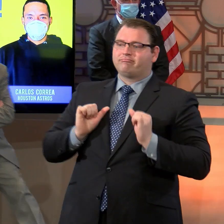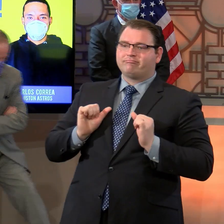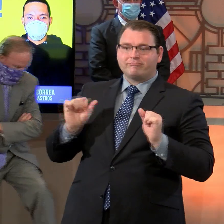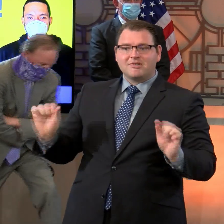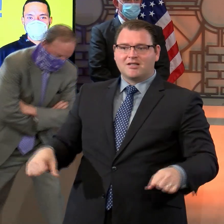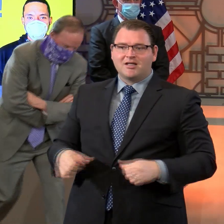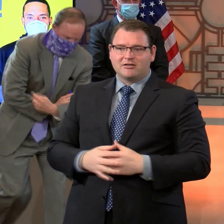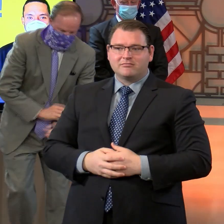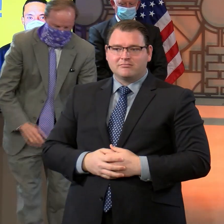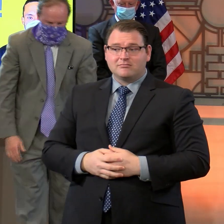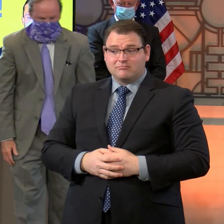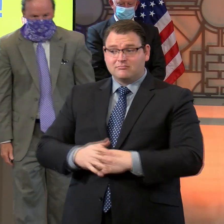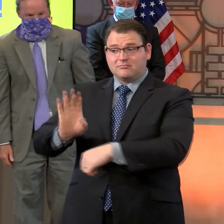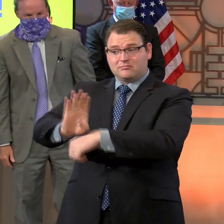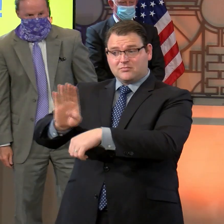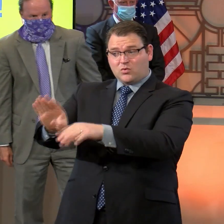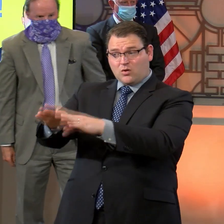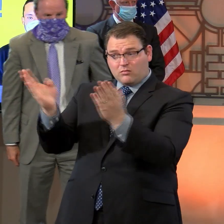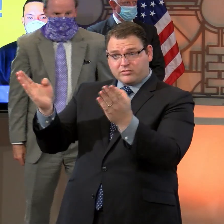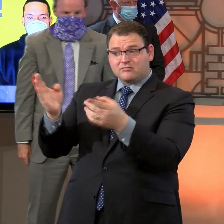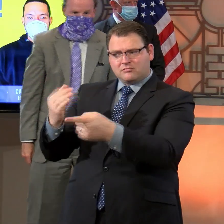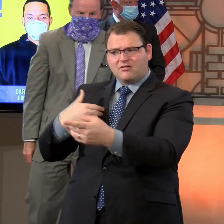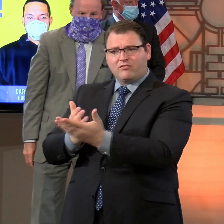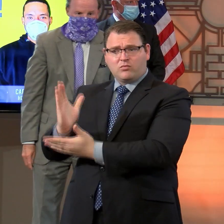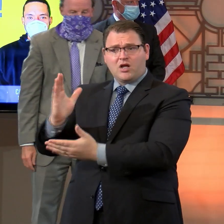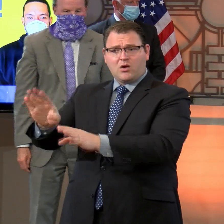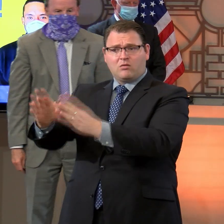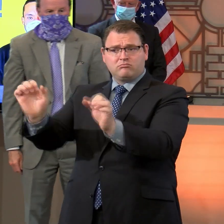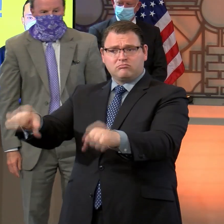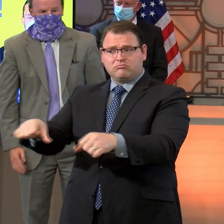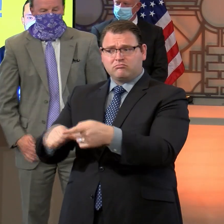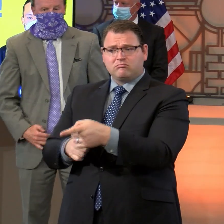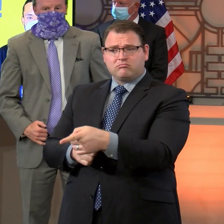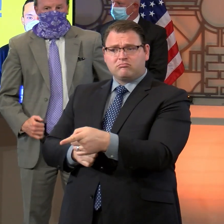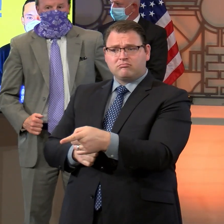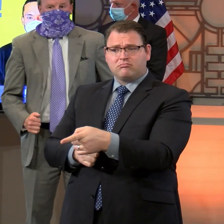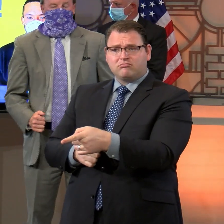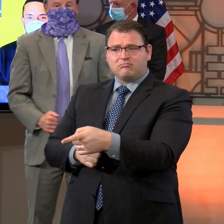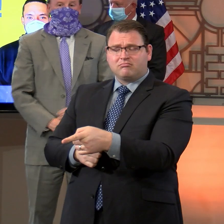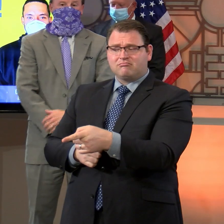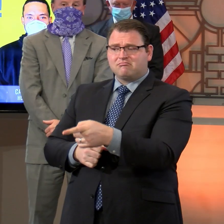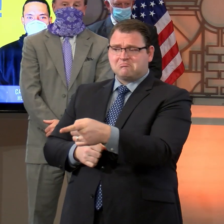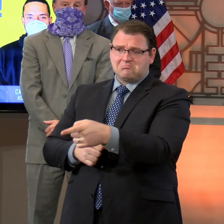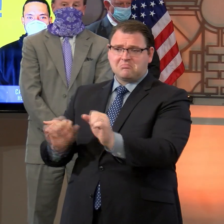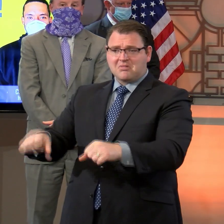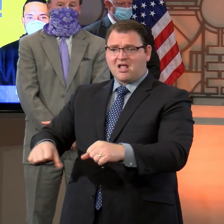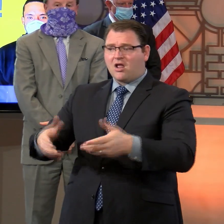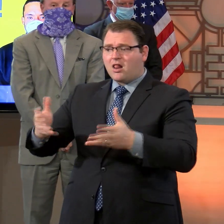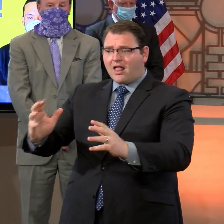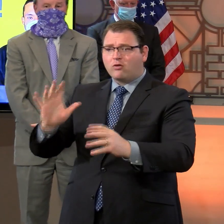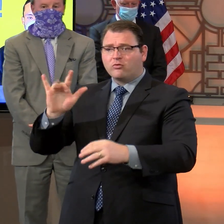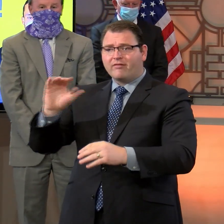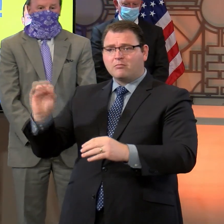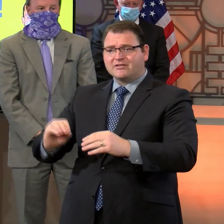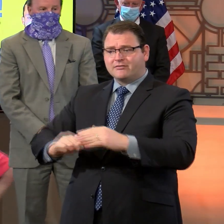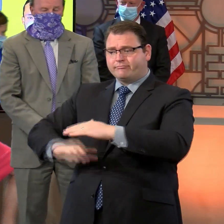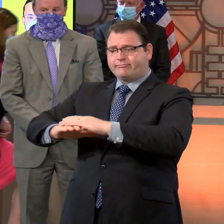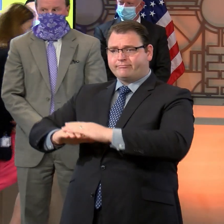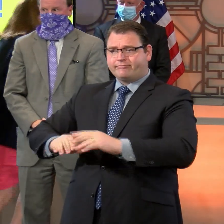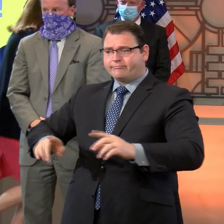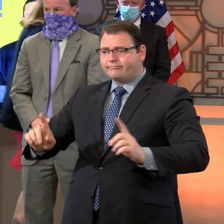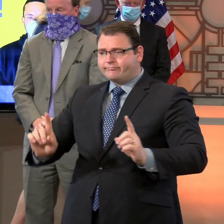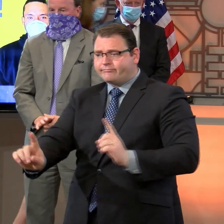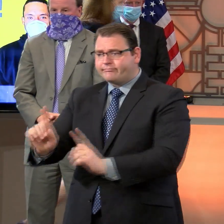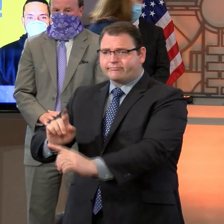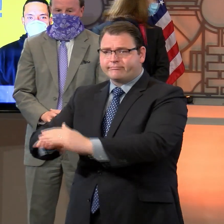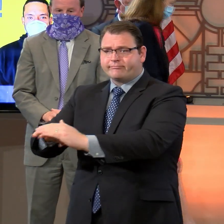a business may open and they have the right to open, operating at 25% occupancy, doesn't mean that you have to be the